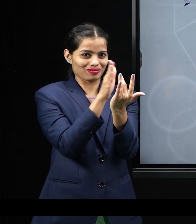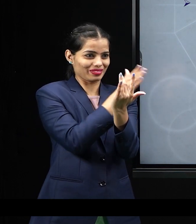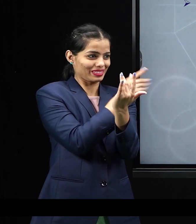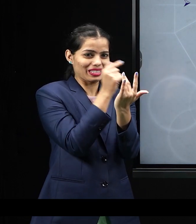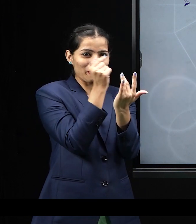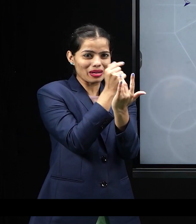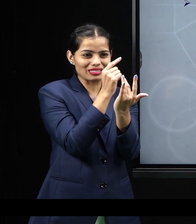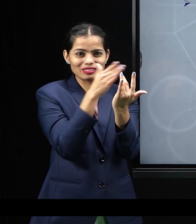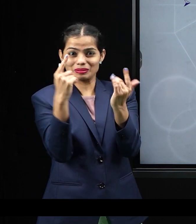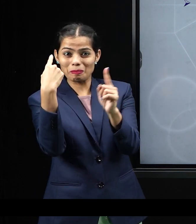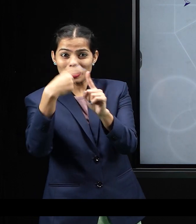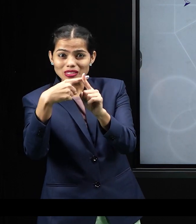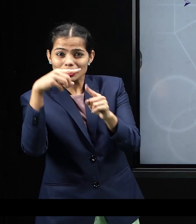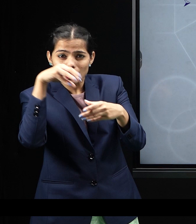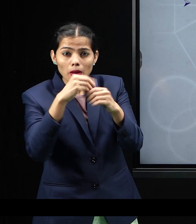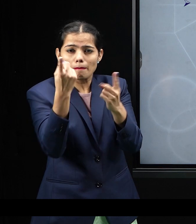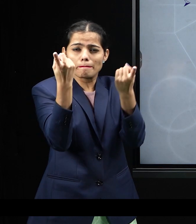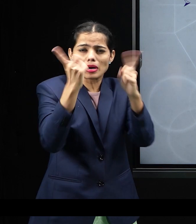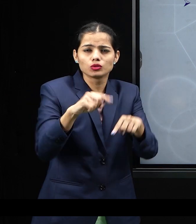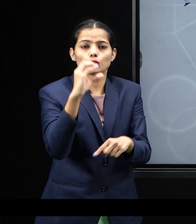excluding division by 0.